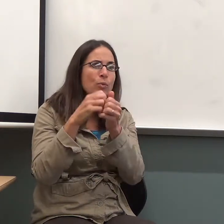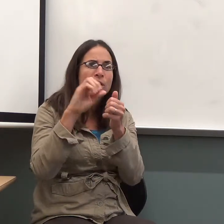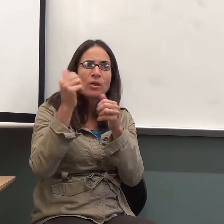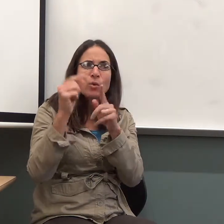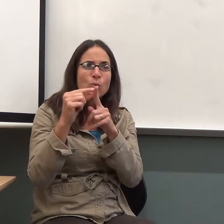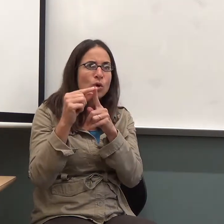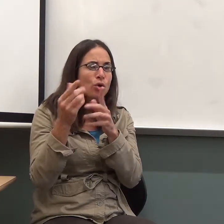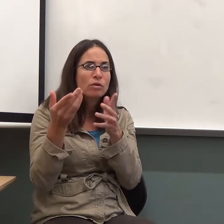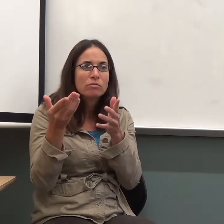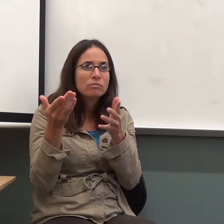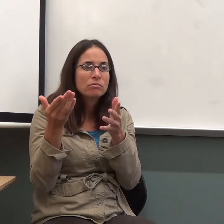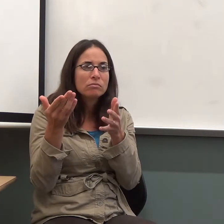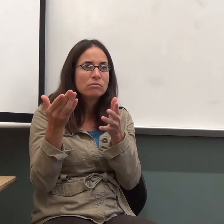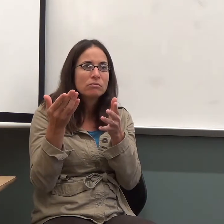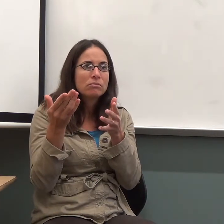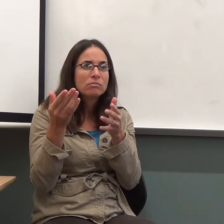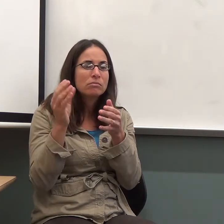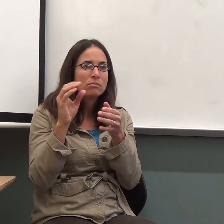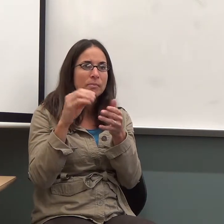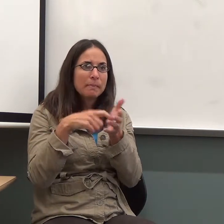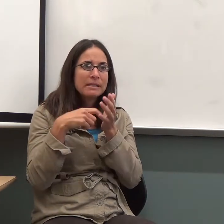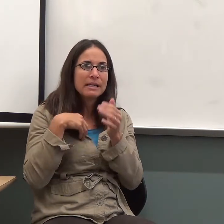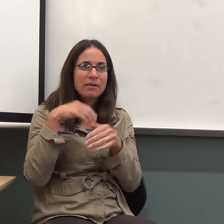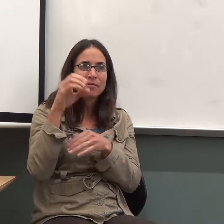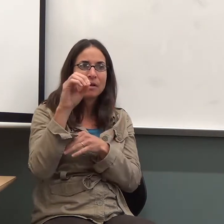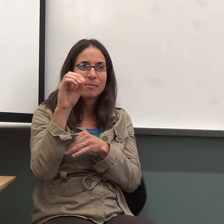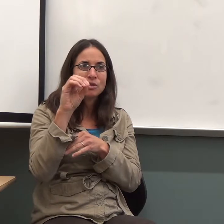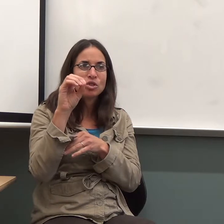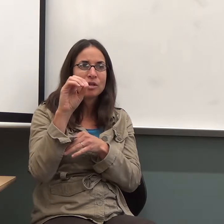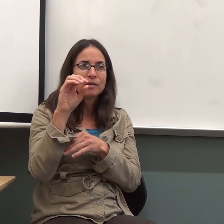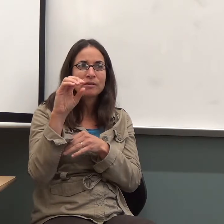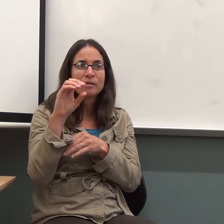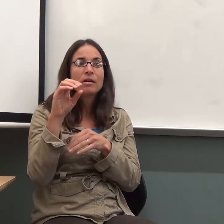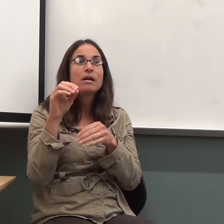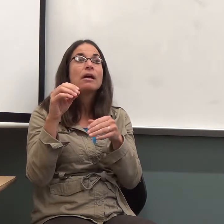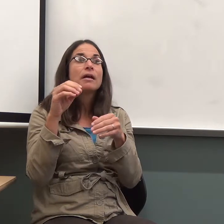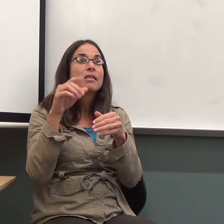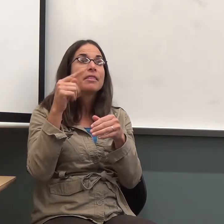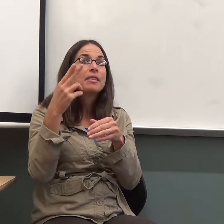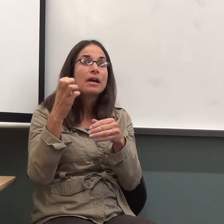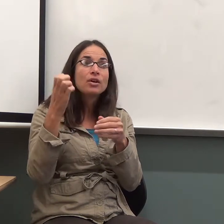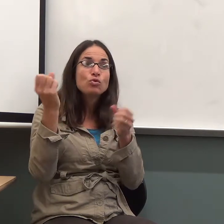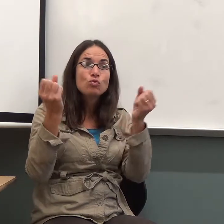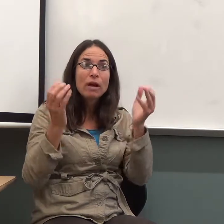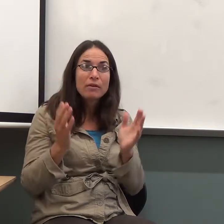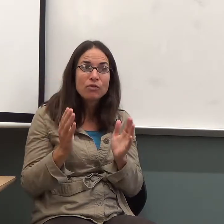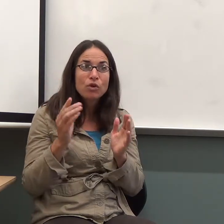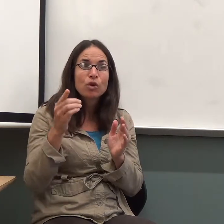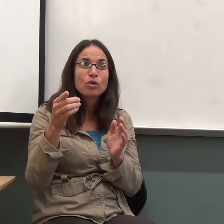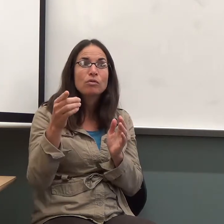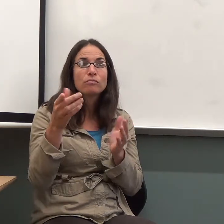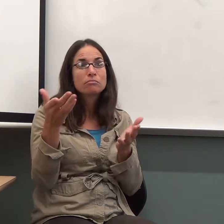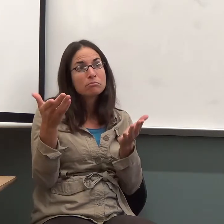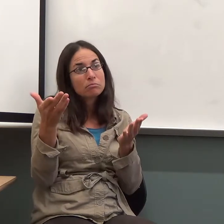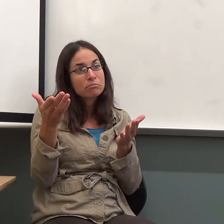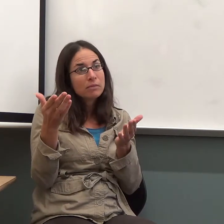object. Takes who? Johnny? The driver. Okay. But could it take a passenger? Or,